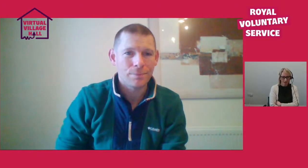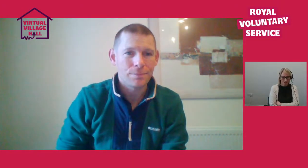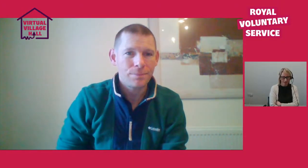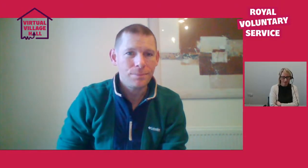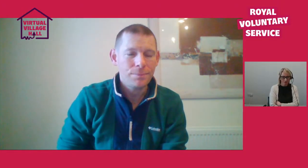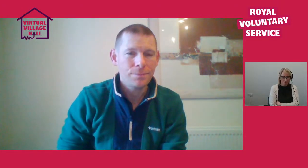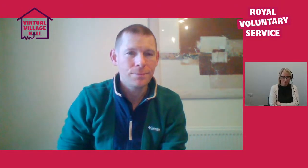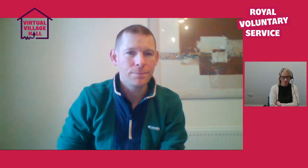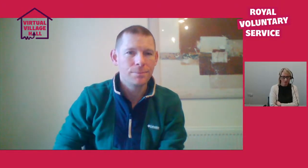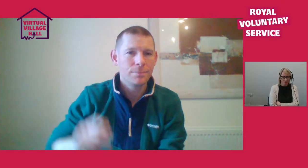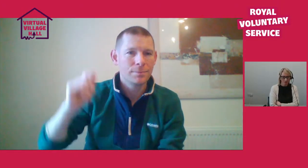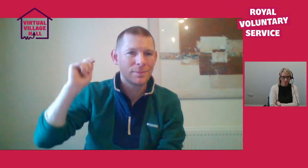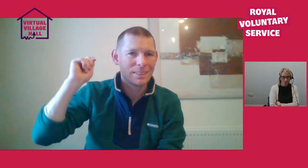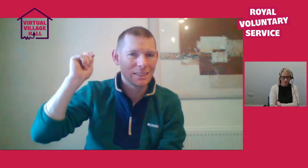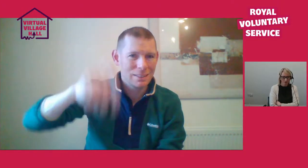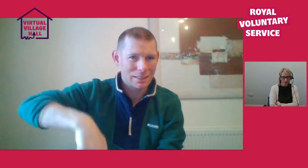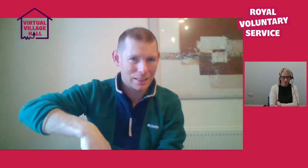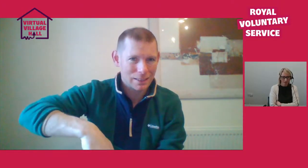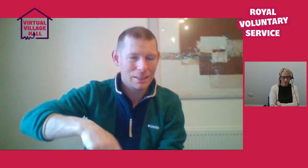Tennis,